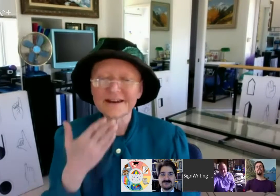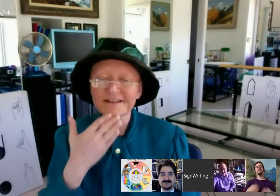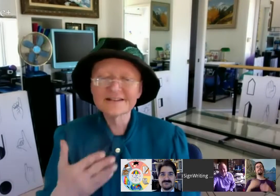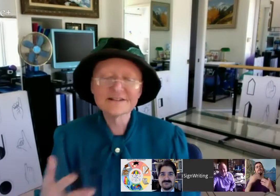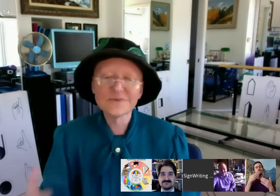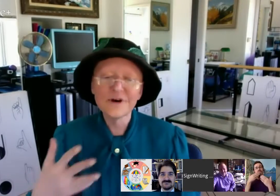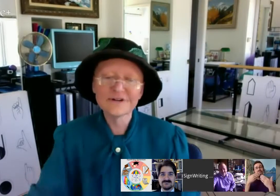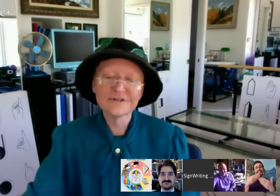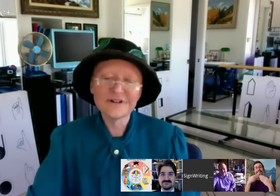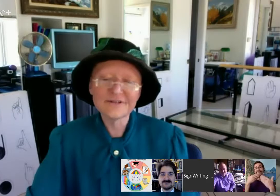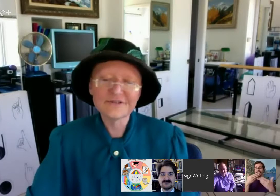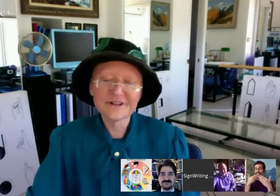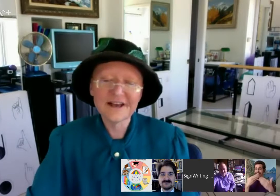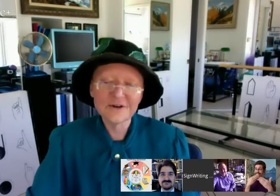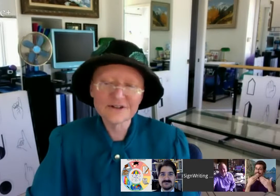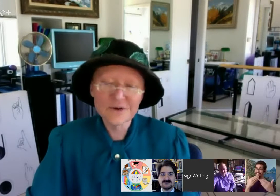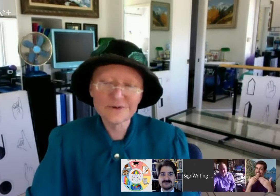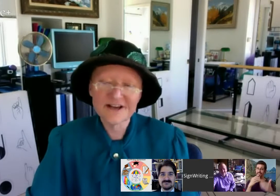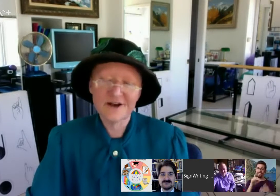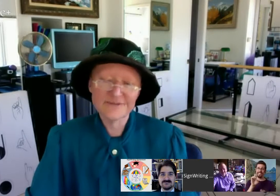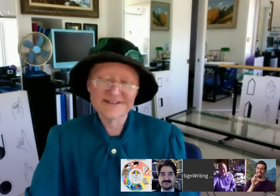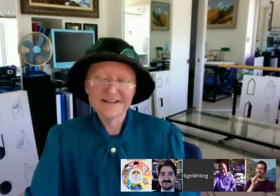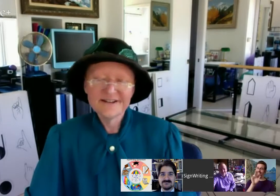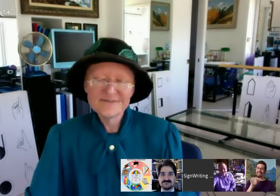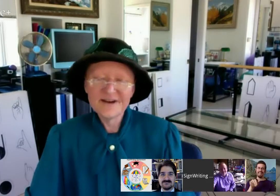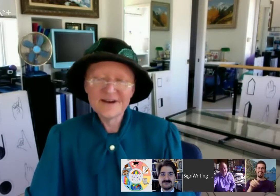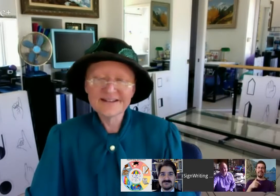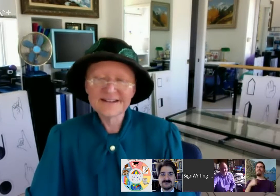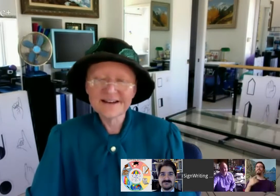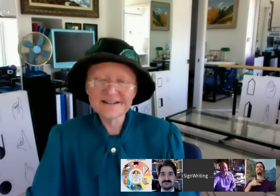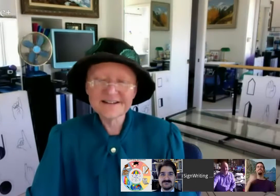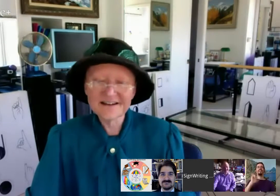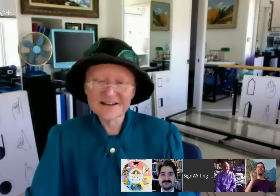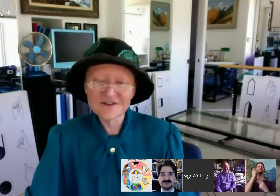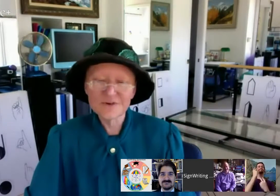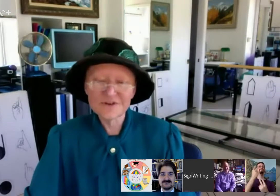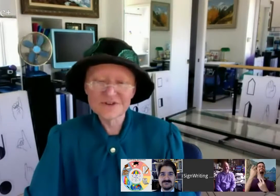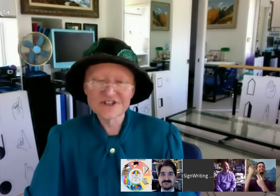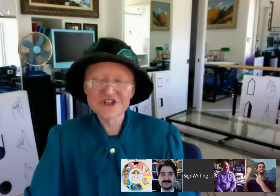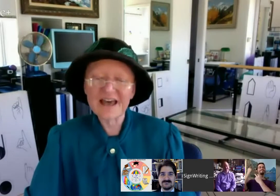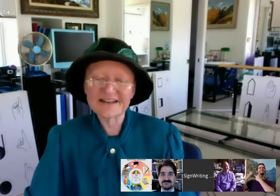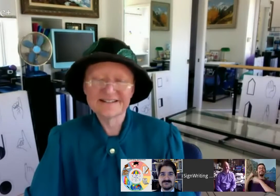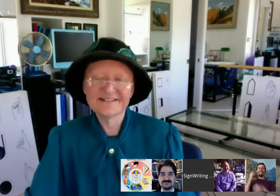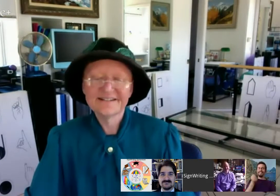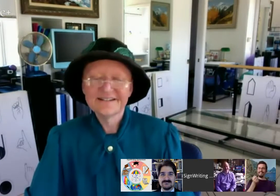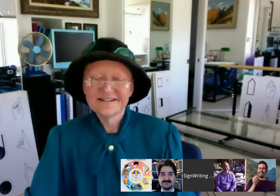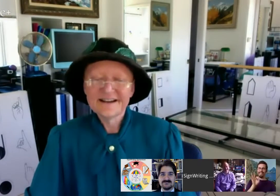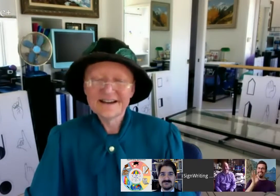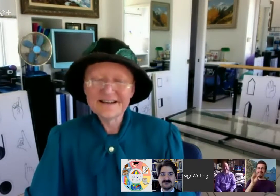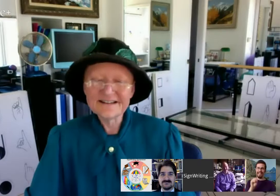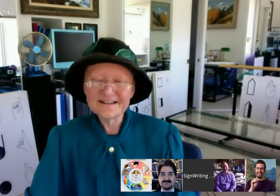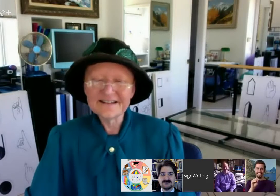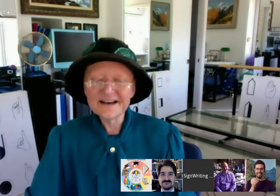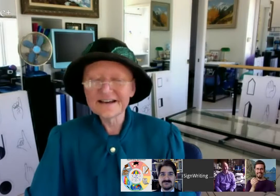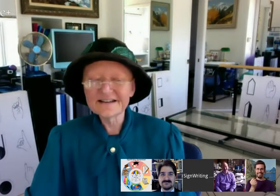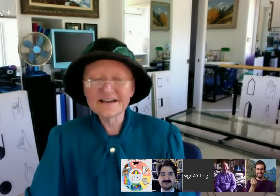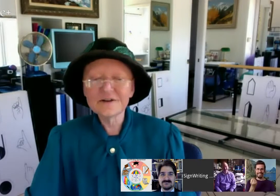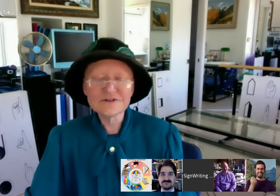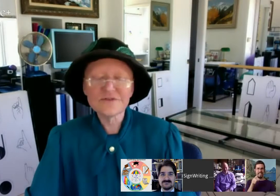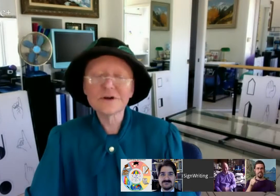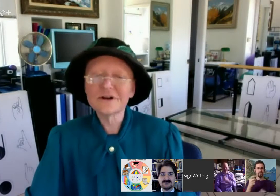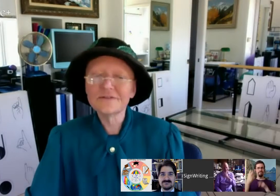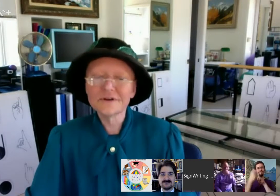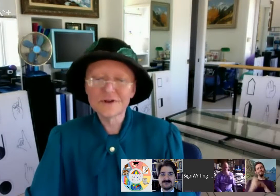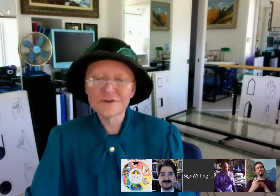thank you, Denny. This is wonderful. I feel like it's old times, back in the 1990s when we used to chat. And